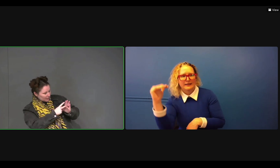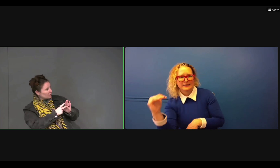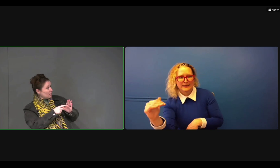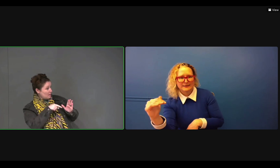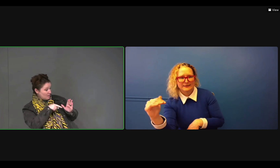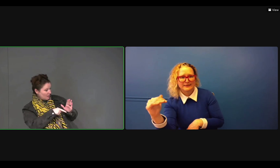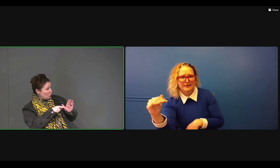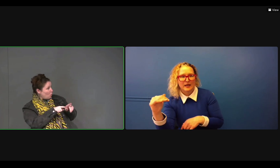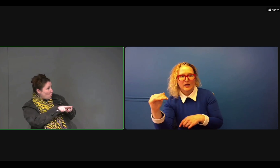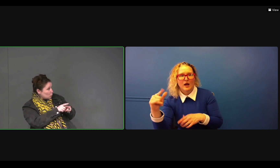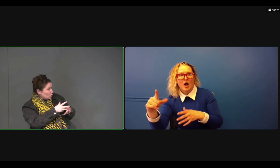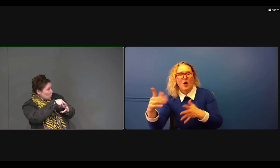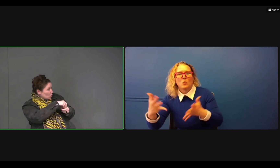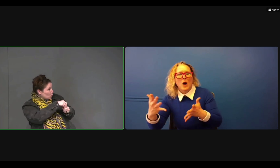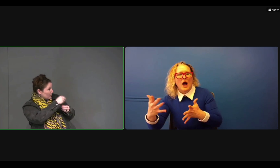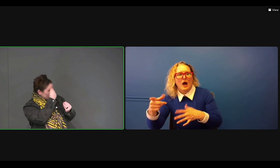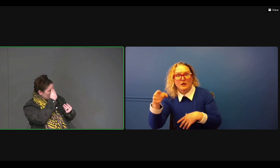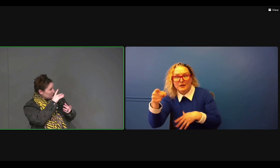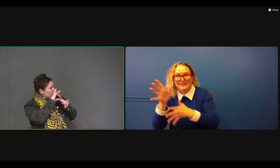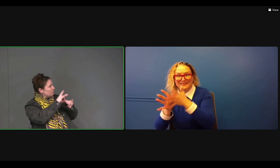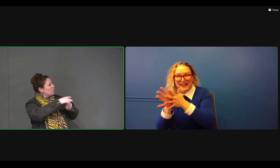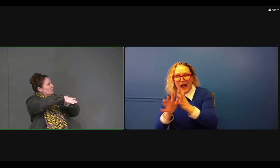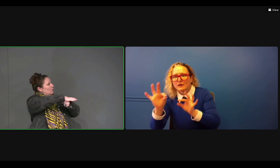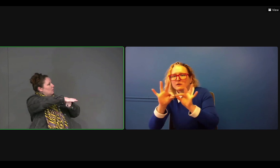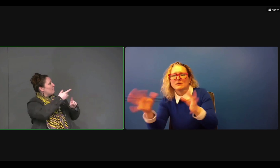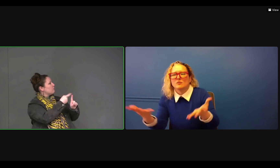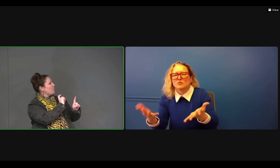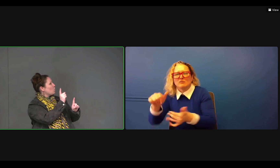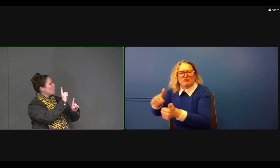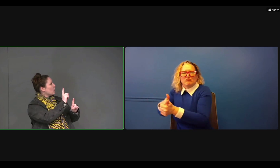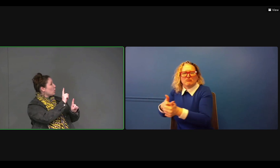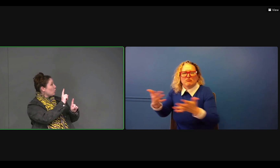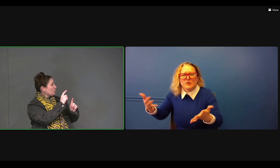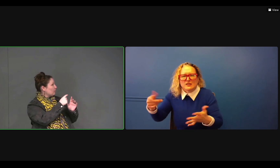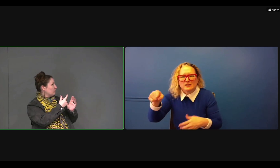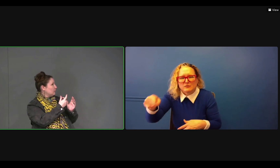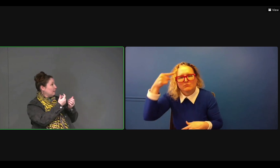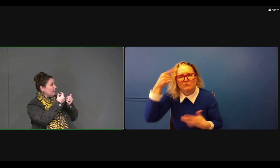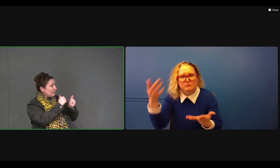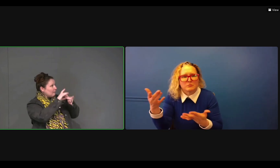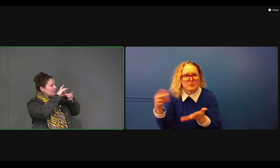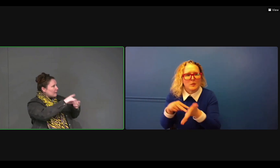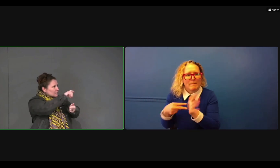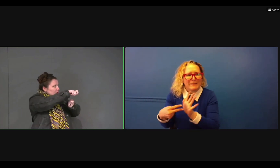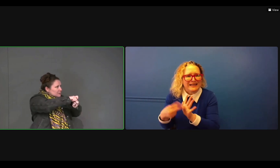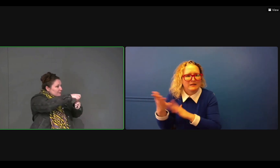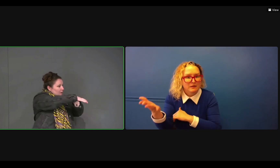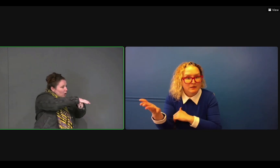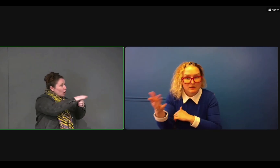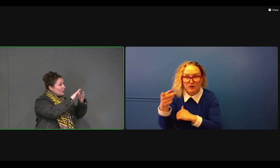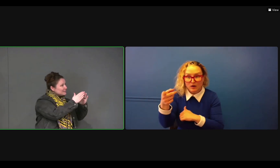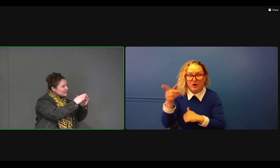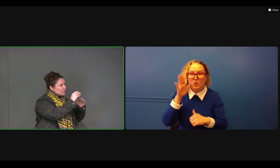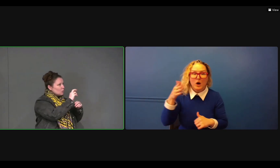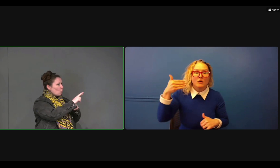variation. And then below that, you had a definition that was offered.